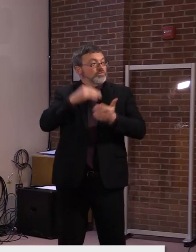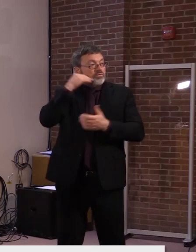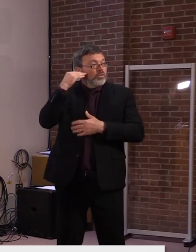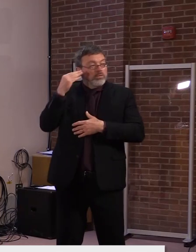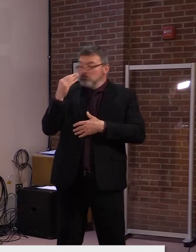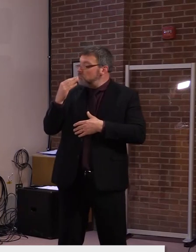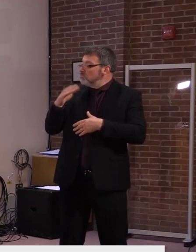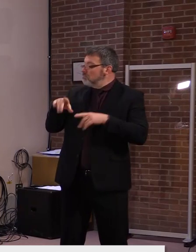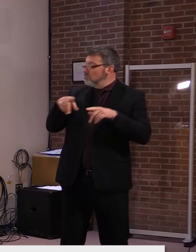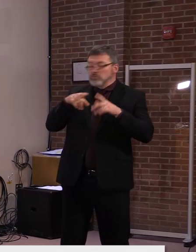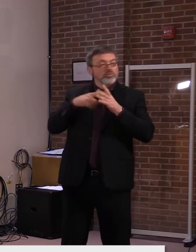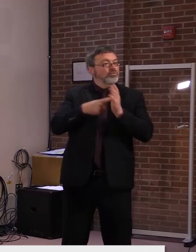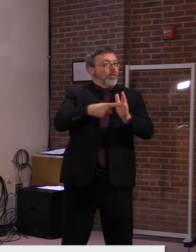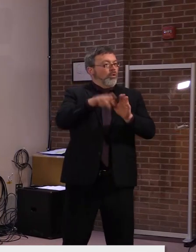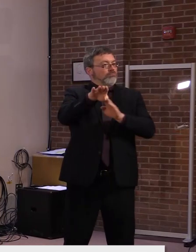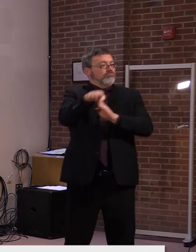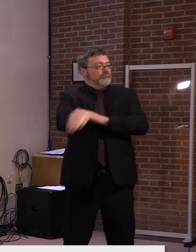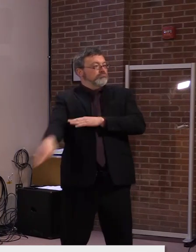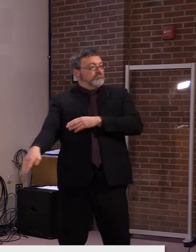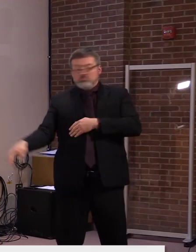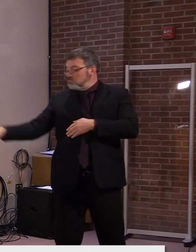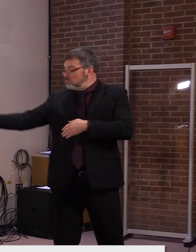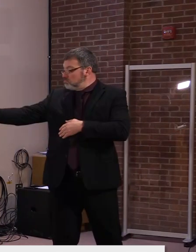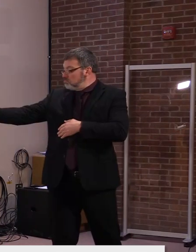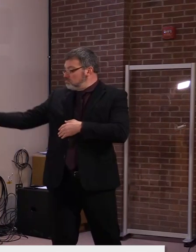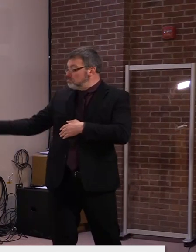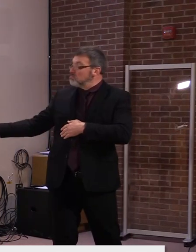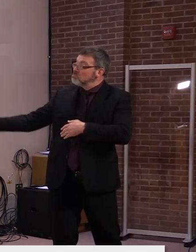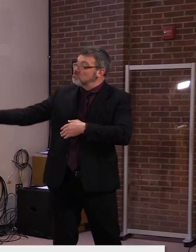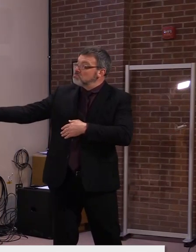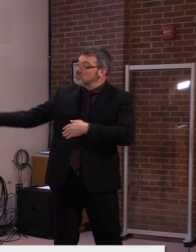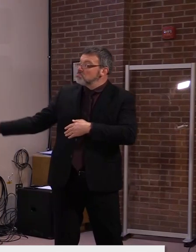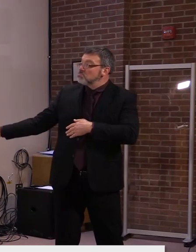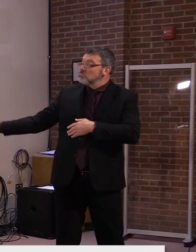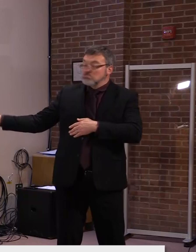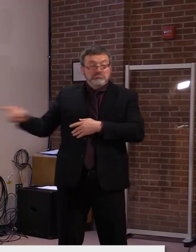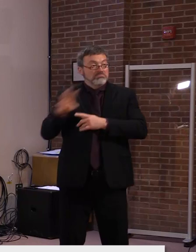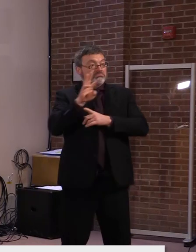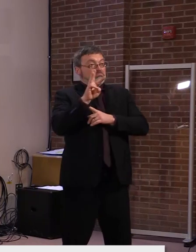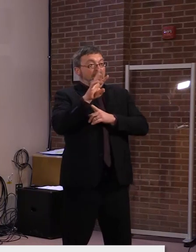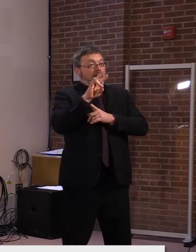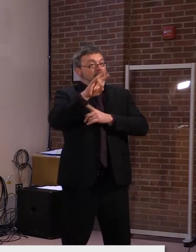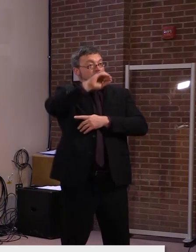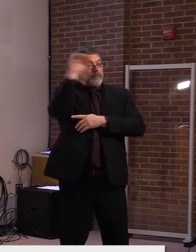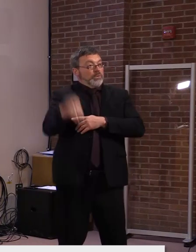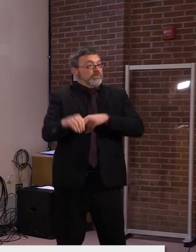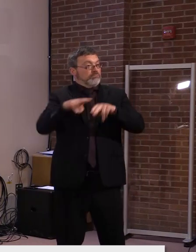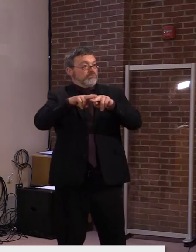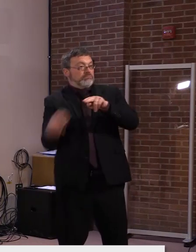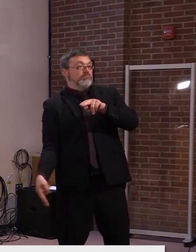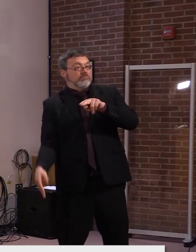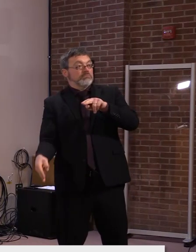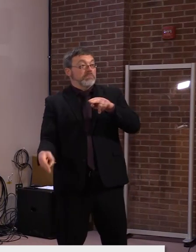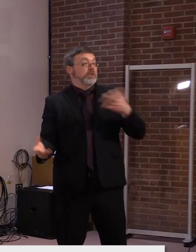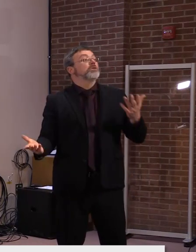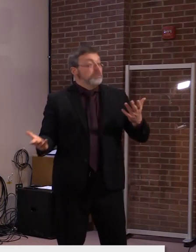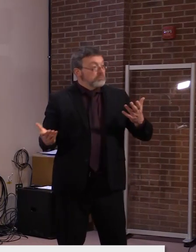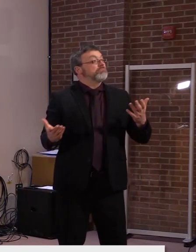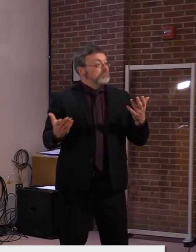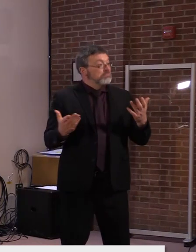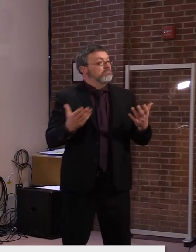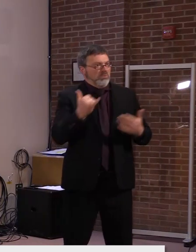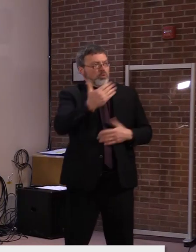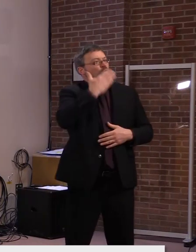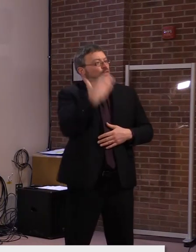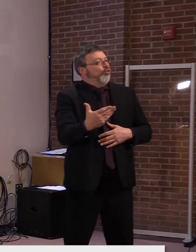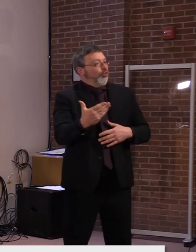to remain low and are trending down over the last week and 2 weeks. So again, good news there, consistent with our 65 and older data, that those that are the